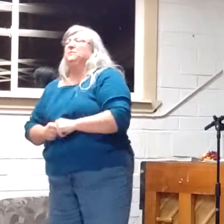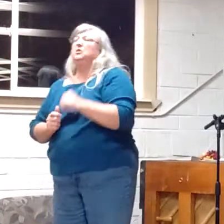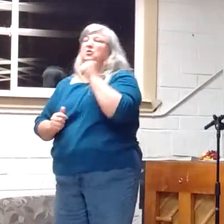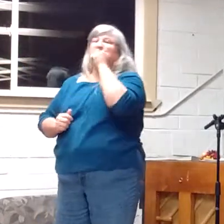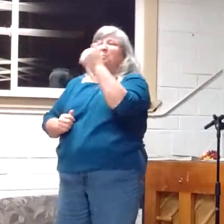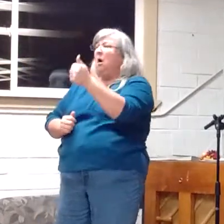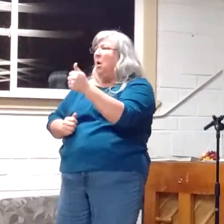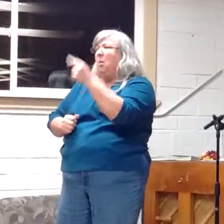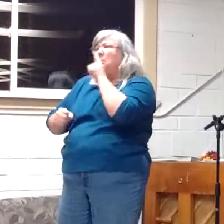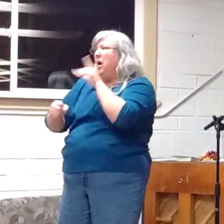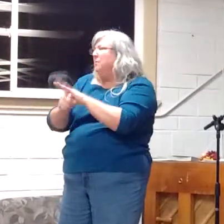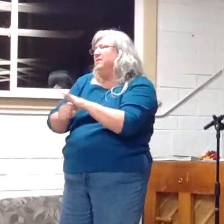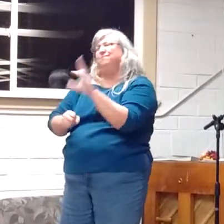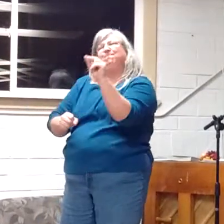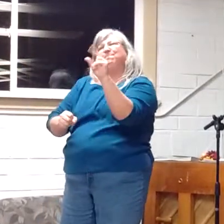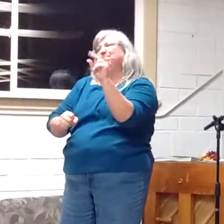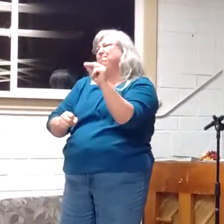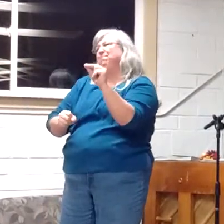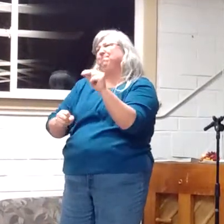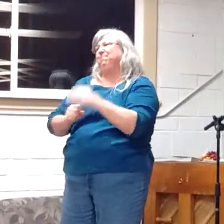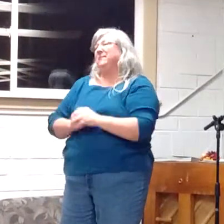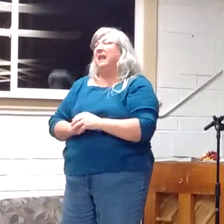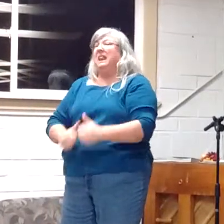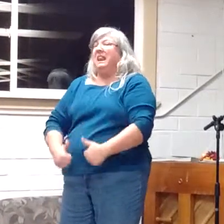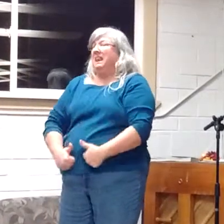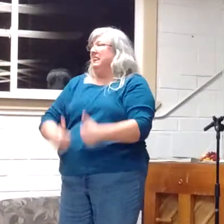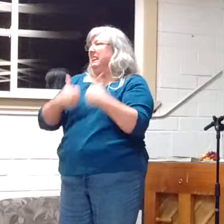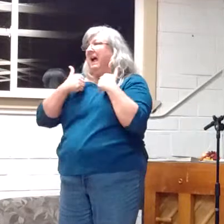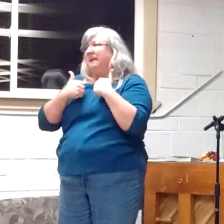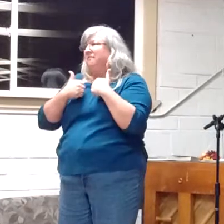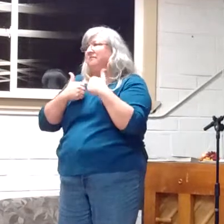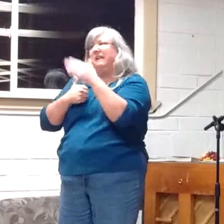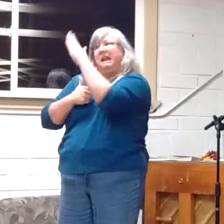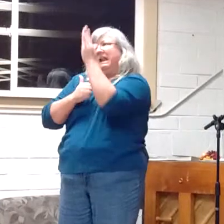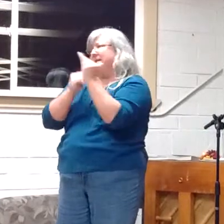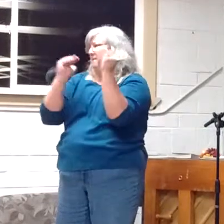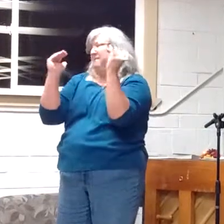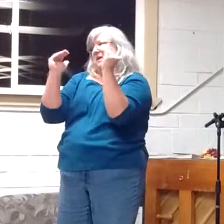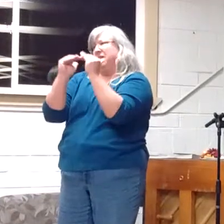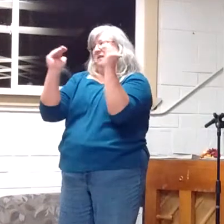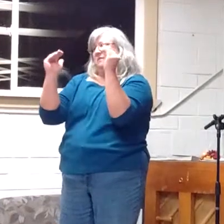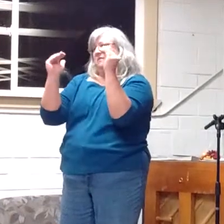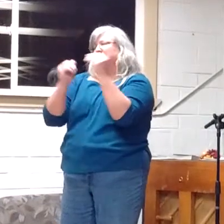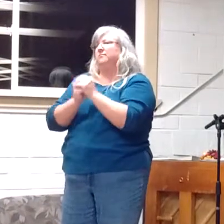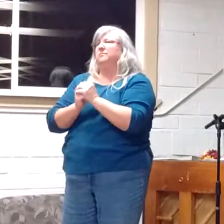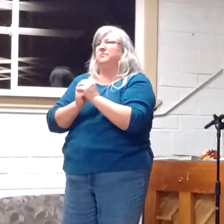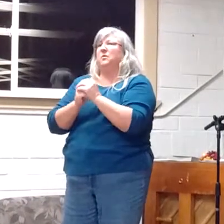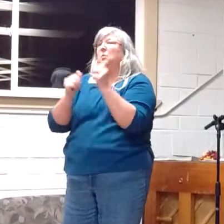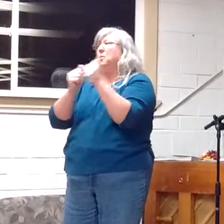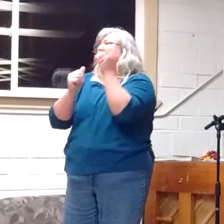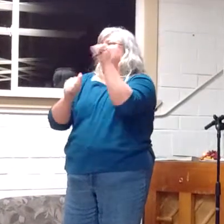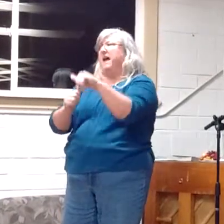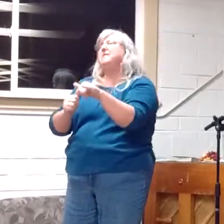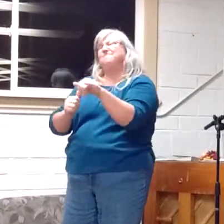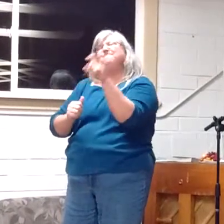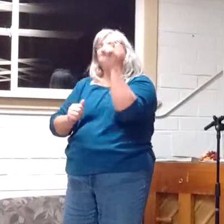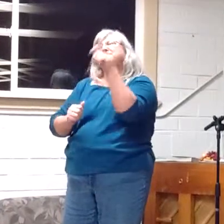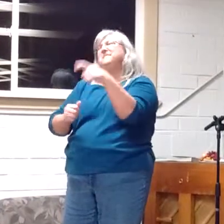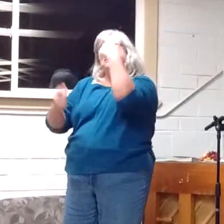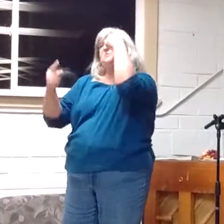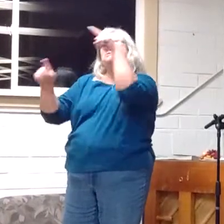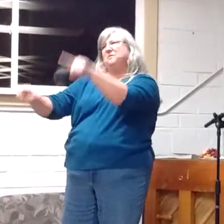no guarantee. Life is never fair. And with that, I have to agree.